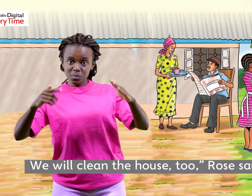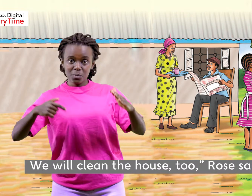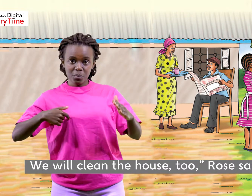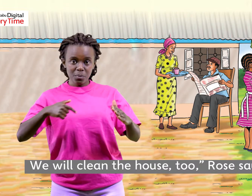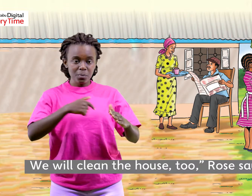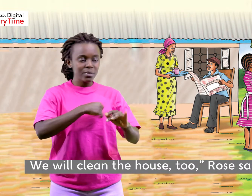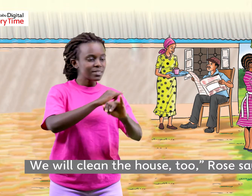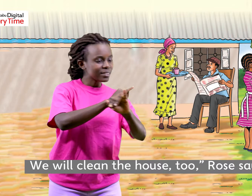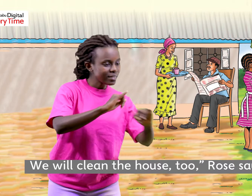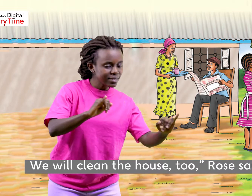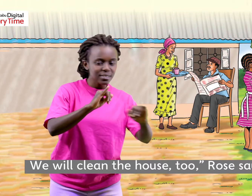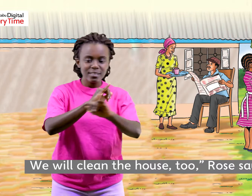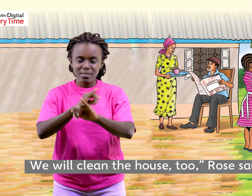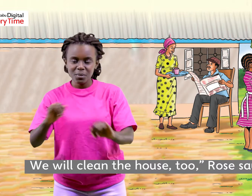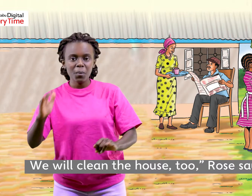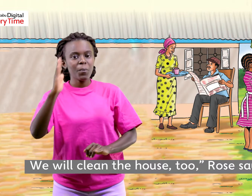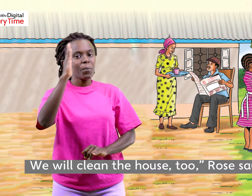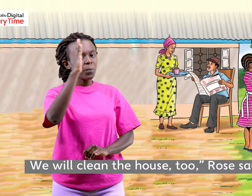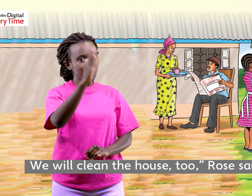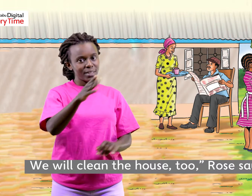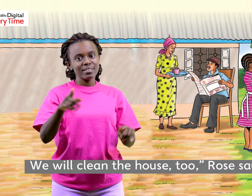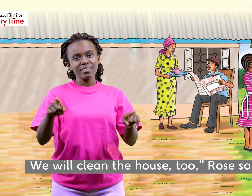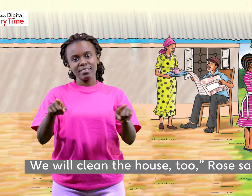We will clean the house too, Rose says.